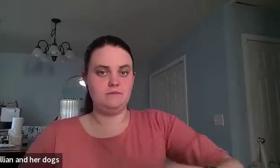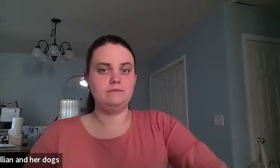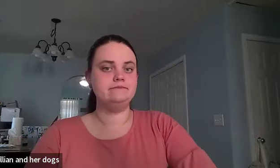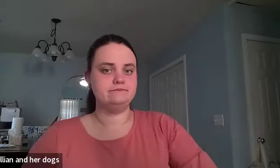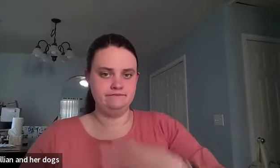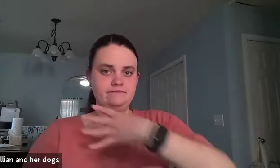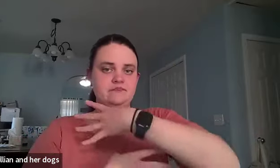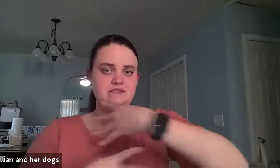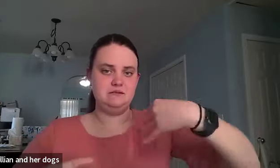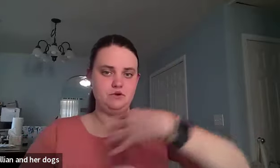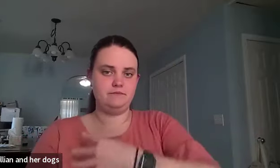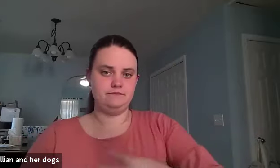Zebra. Zebra.